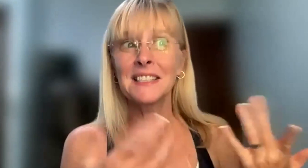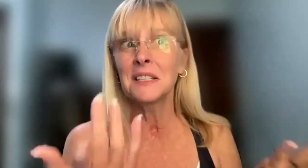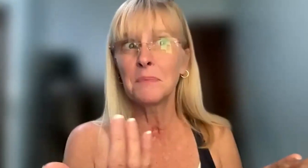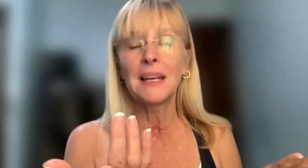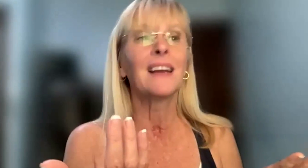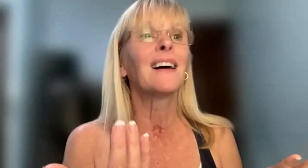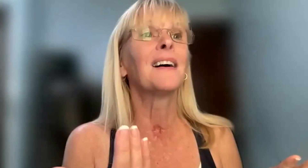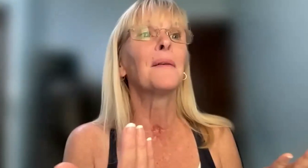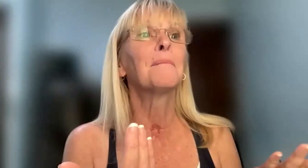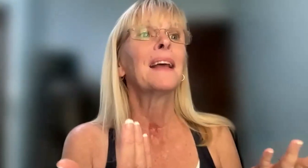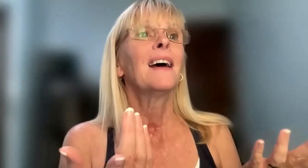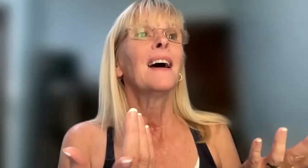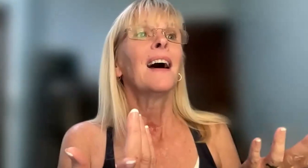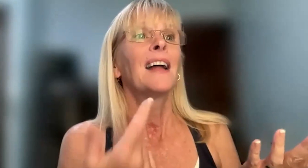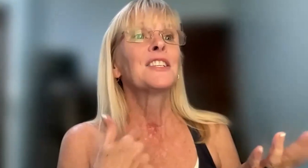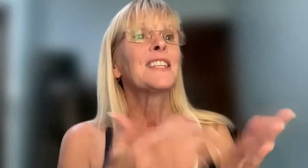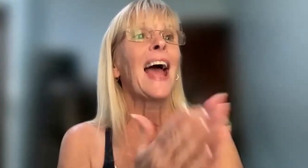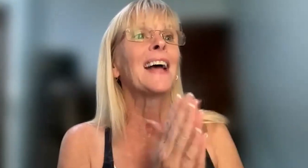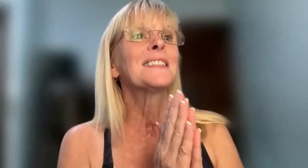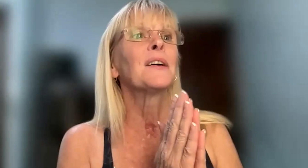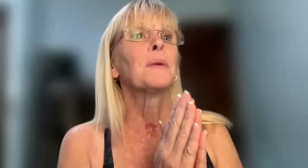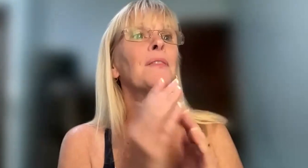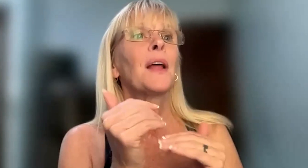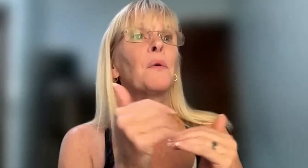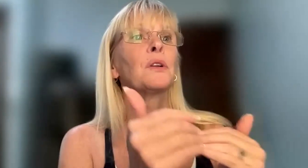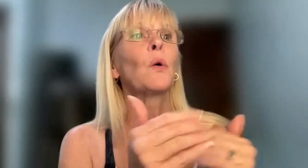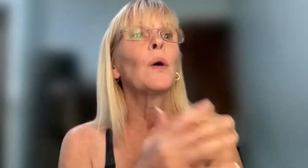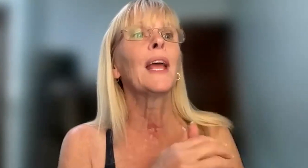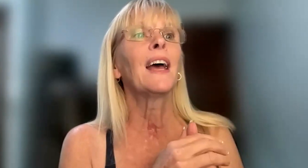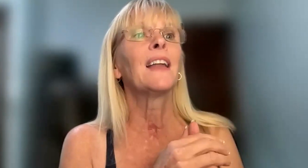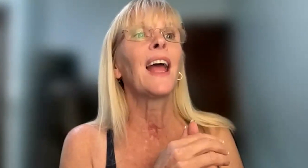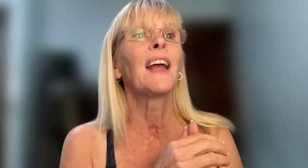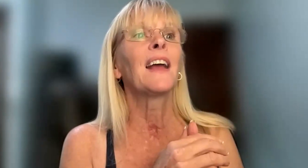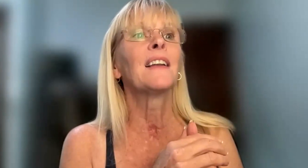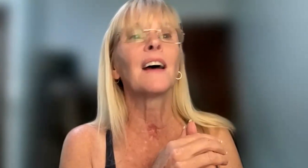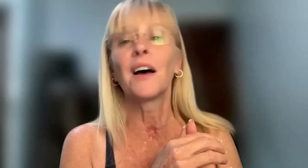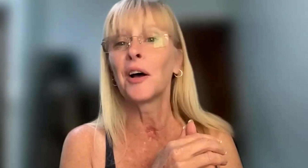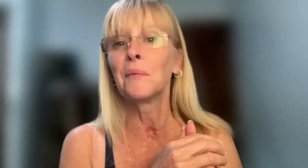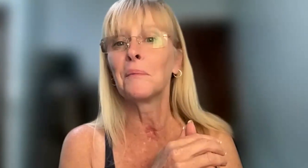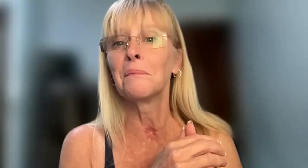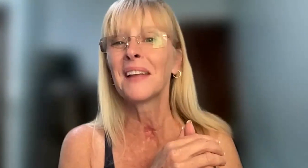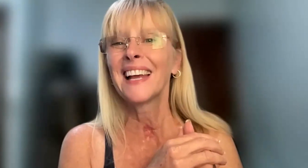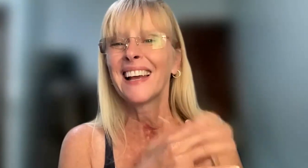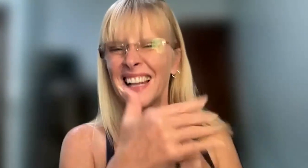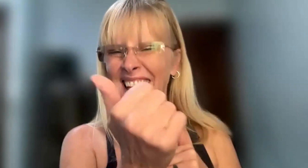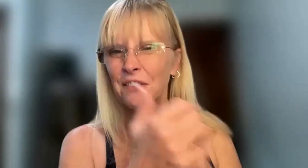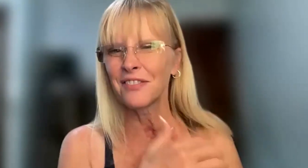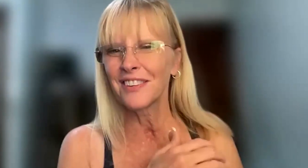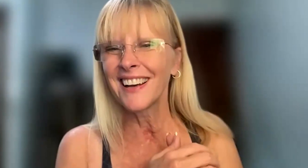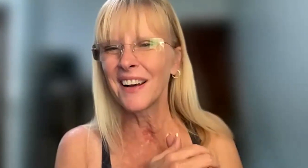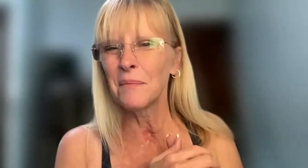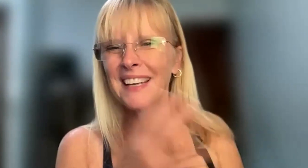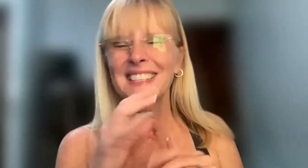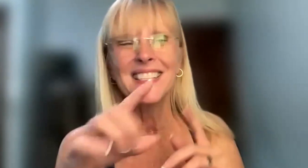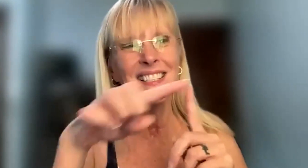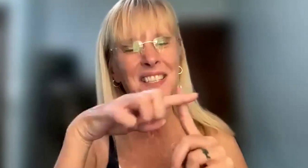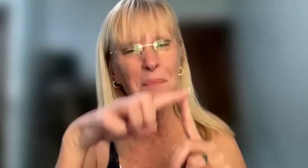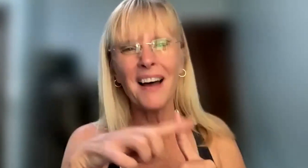to be, I just ask them if they would go ahead and leave. Because this is a